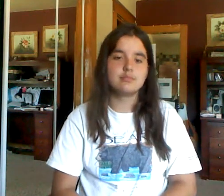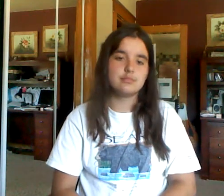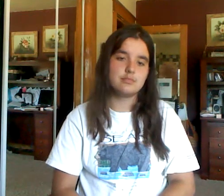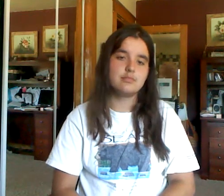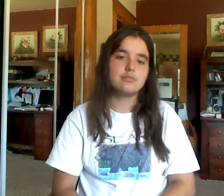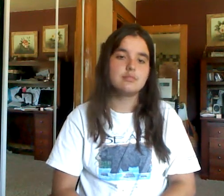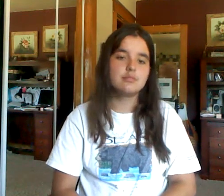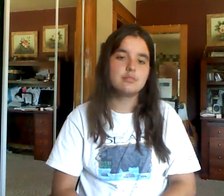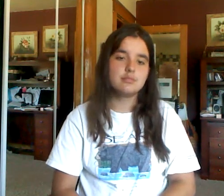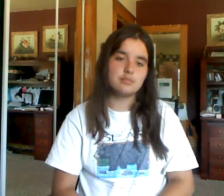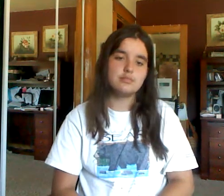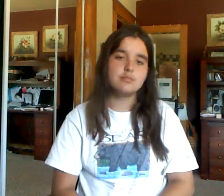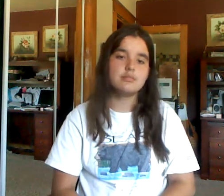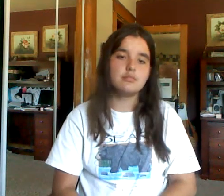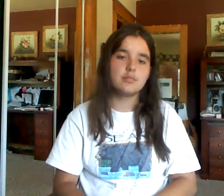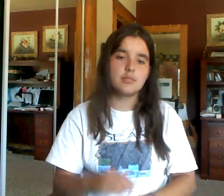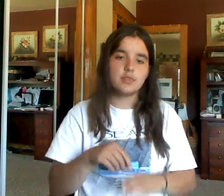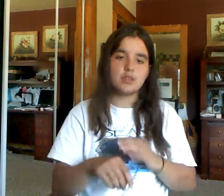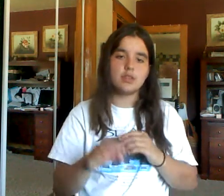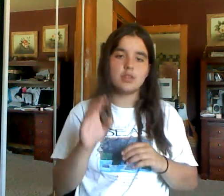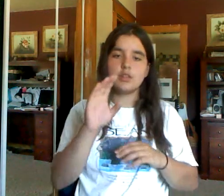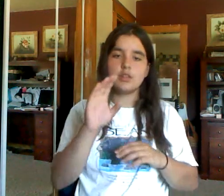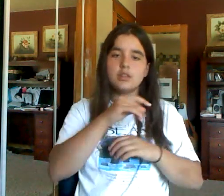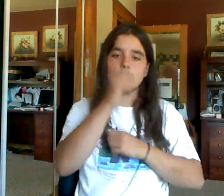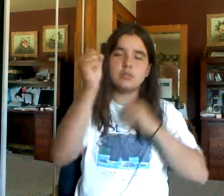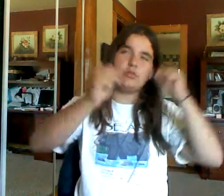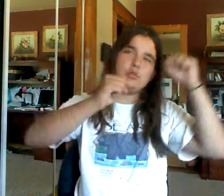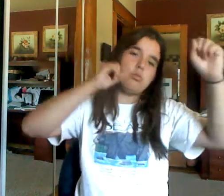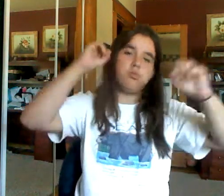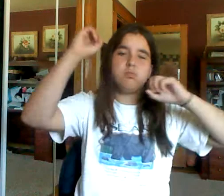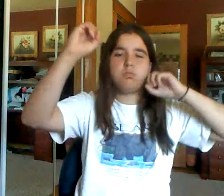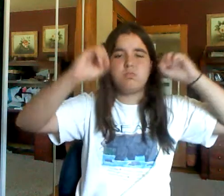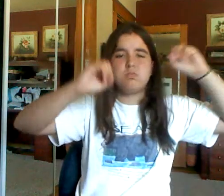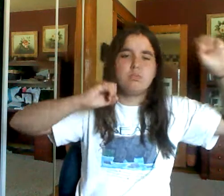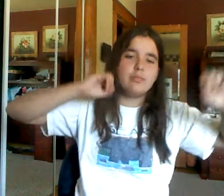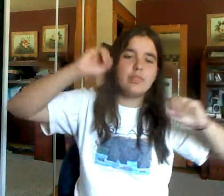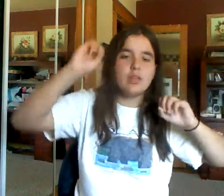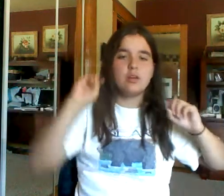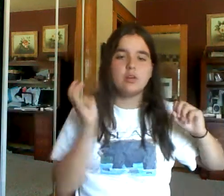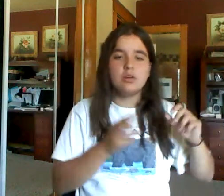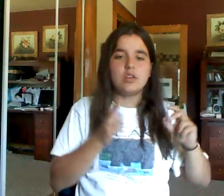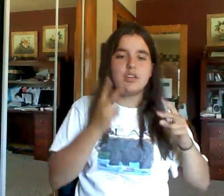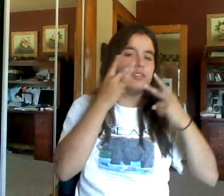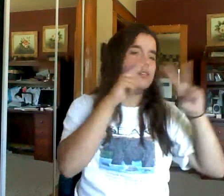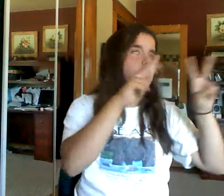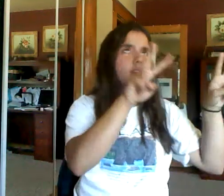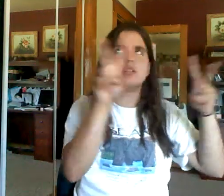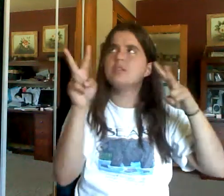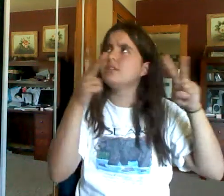In this desert land, I know summer rain fall,